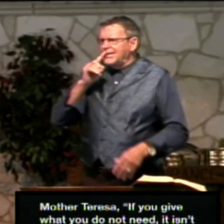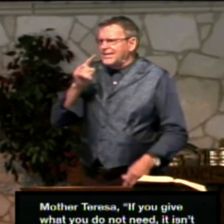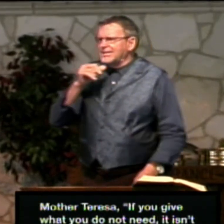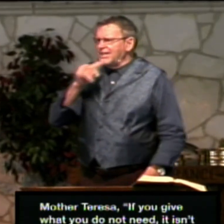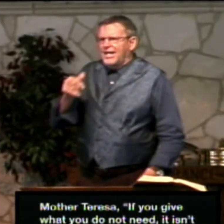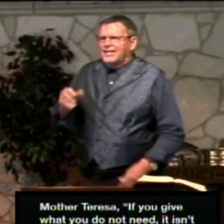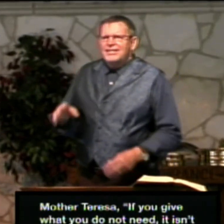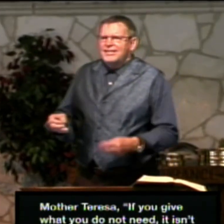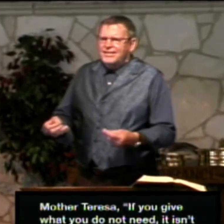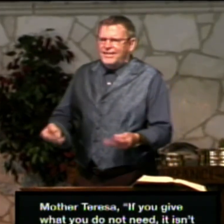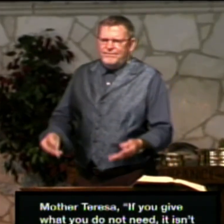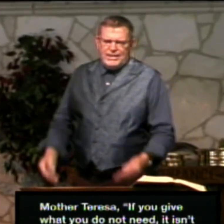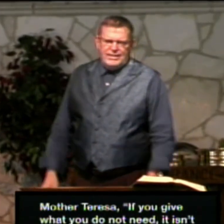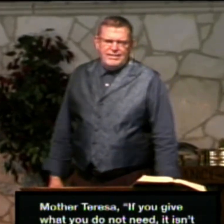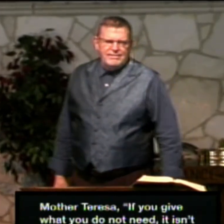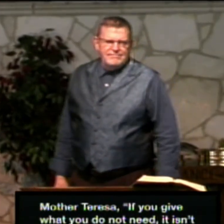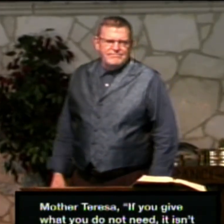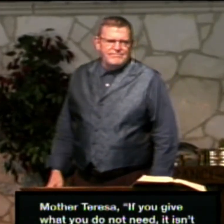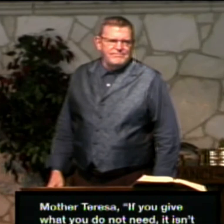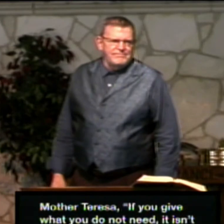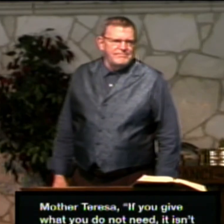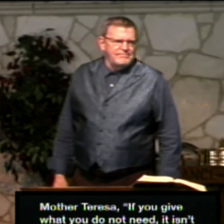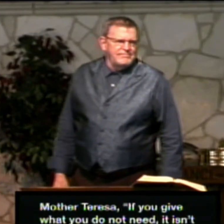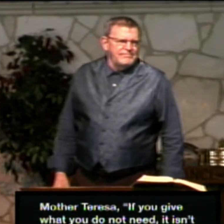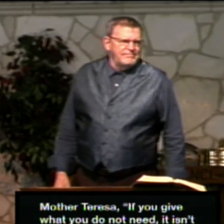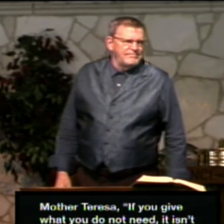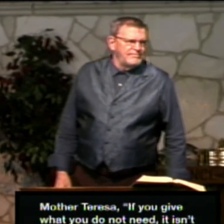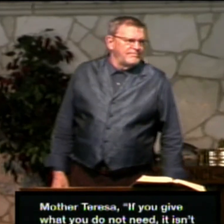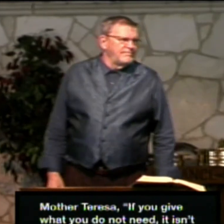that is not giving.